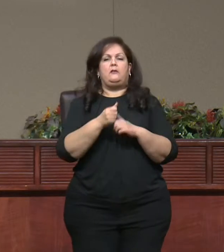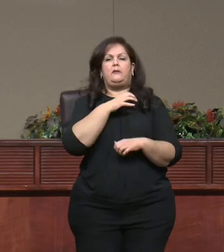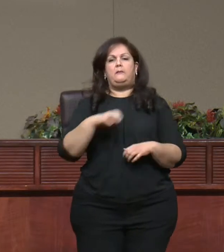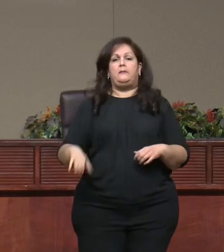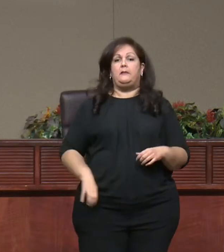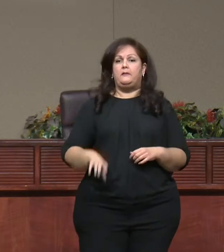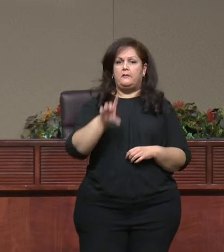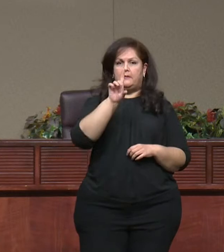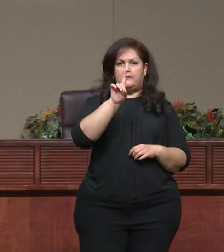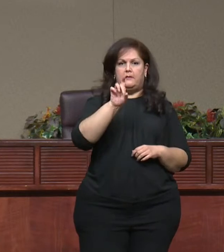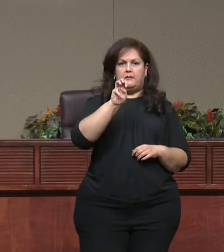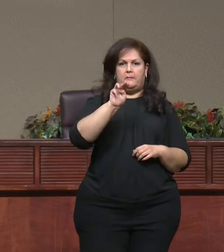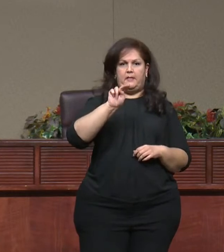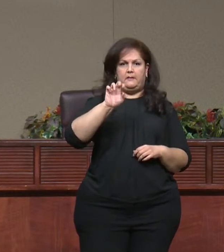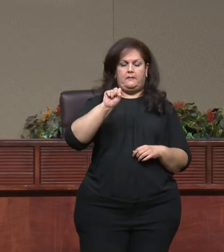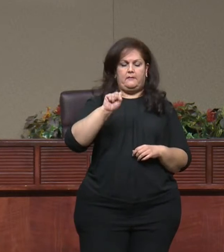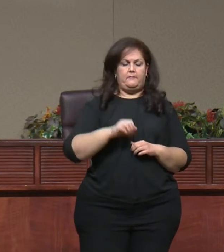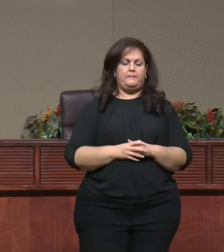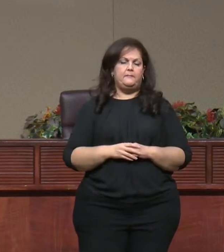Demings. Mayor?